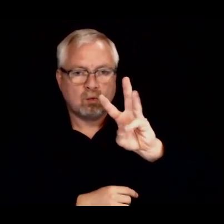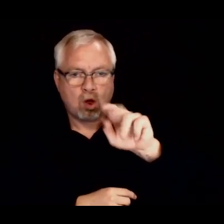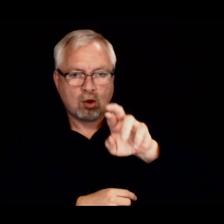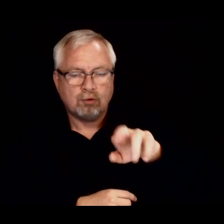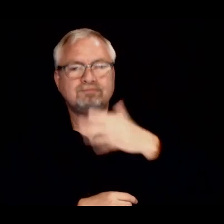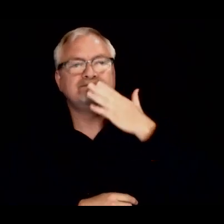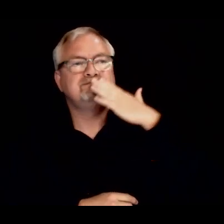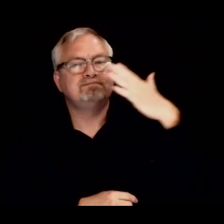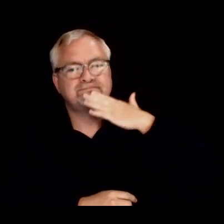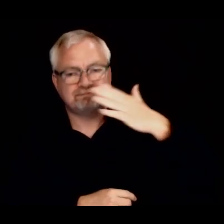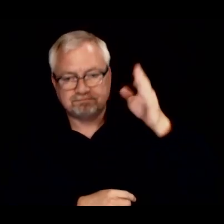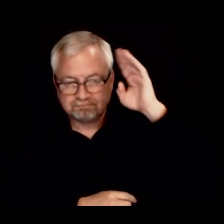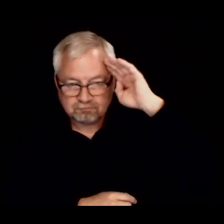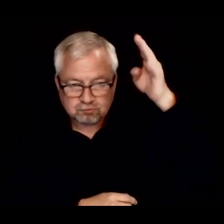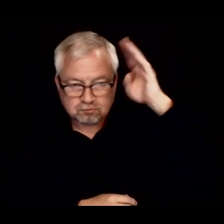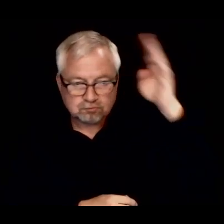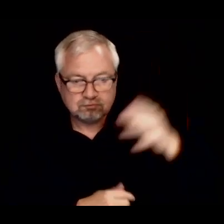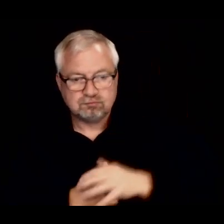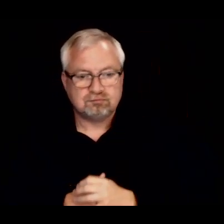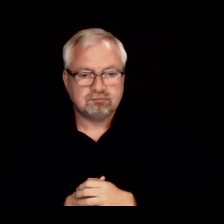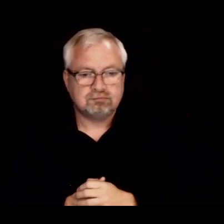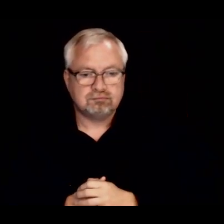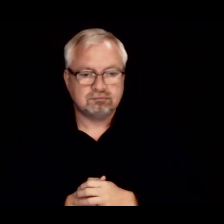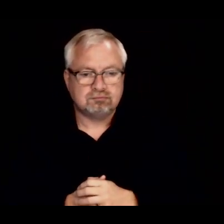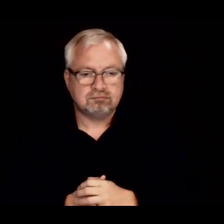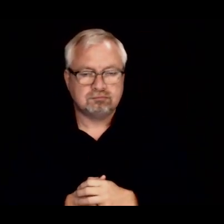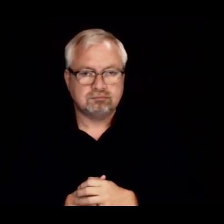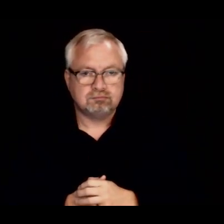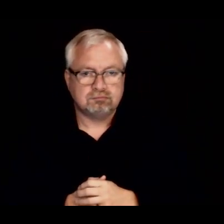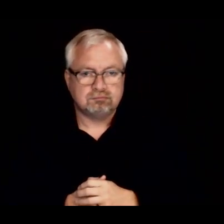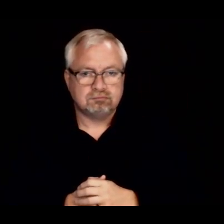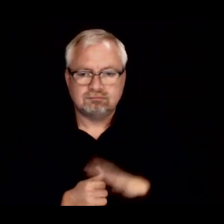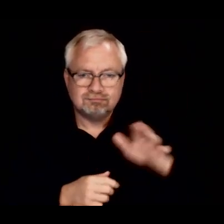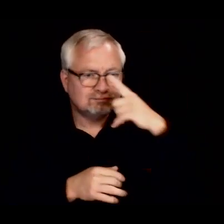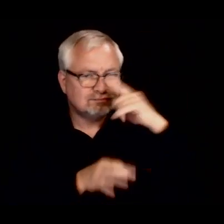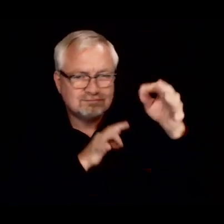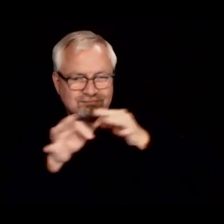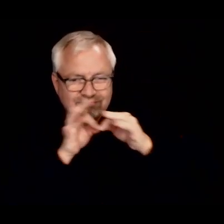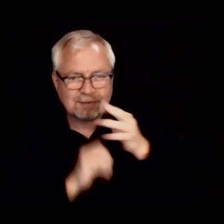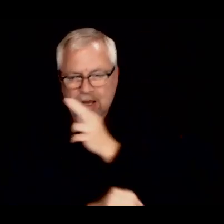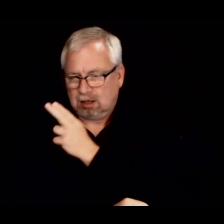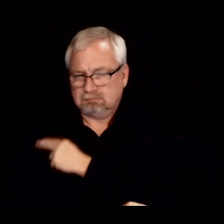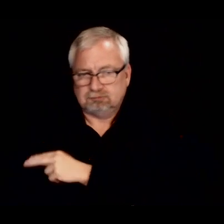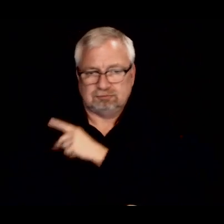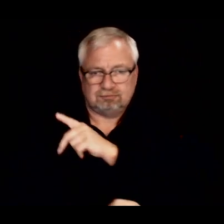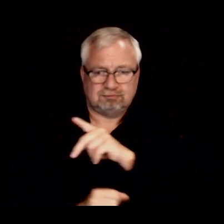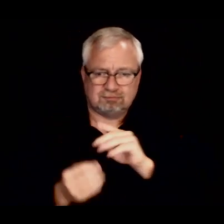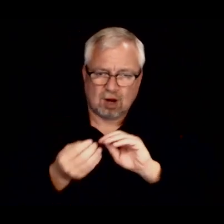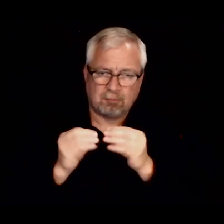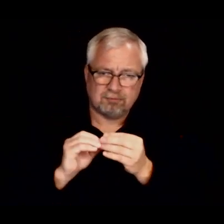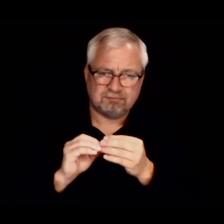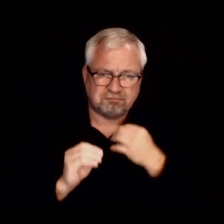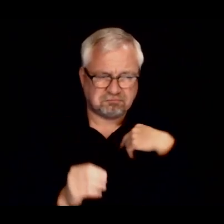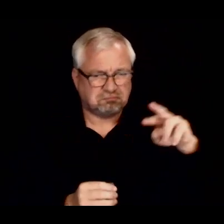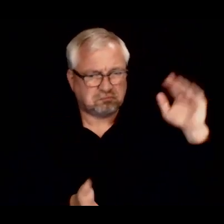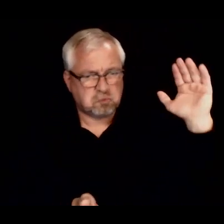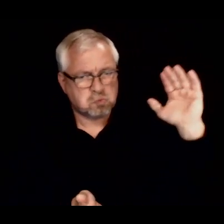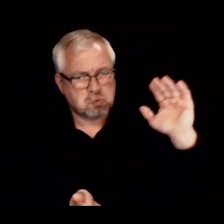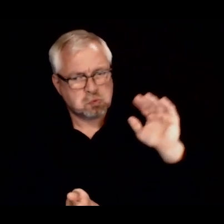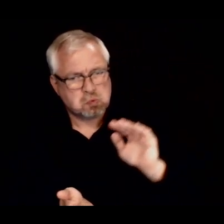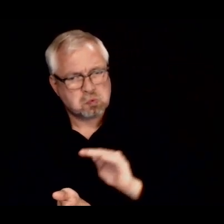I'm wondering if you can talk a little bit about the hospitalization numbers. They, I believe, are the lowest overall total since May